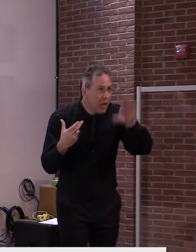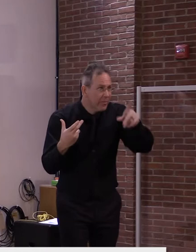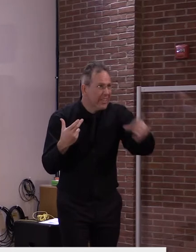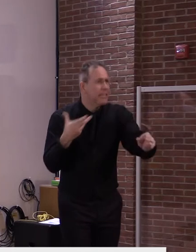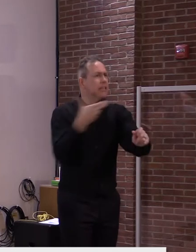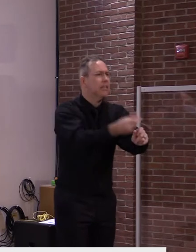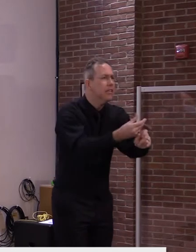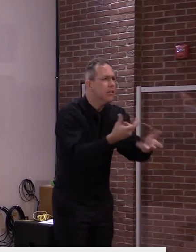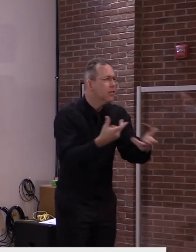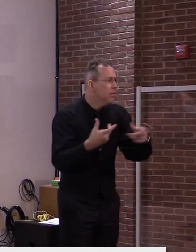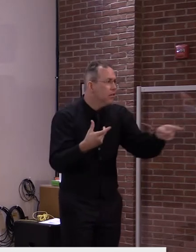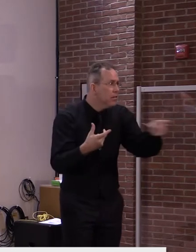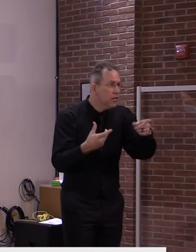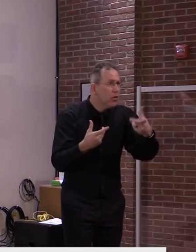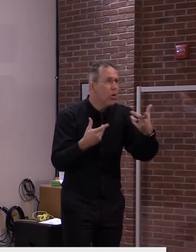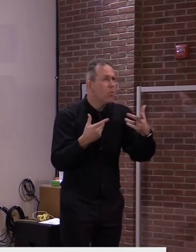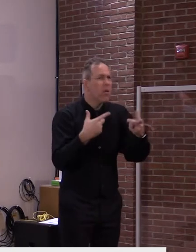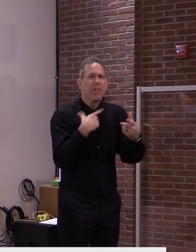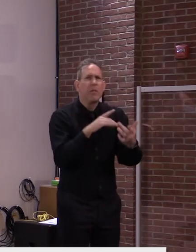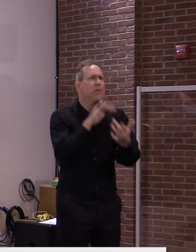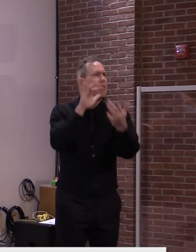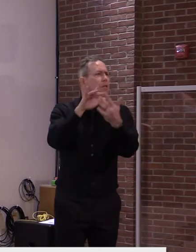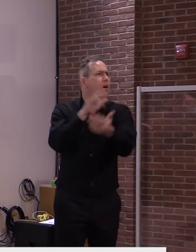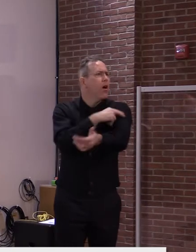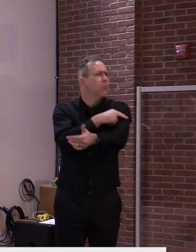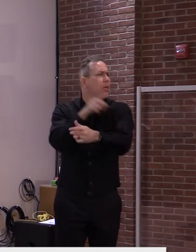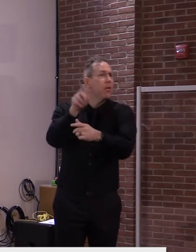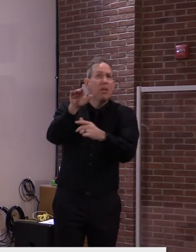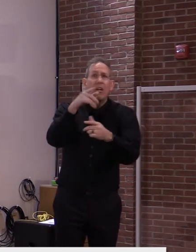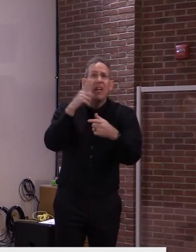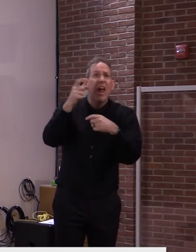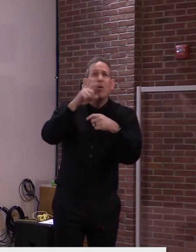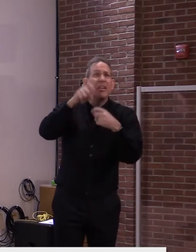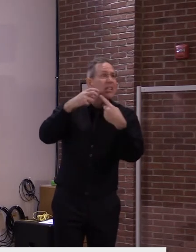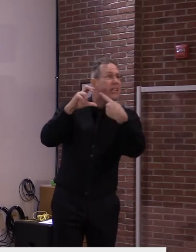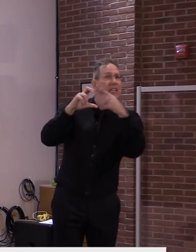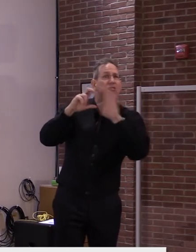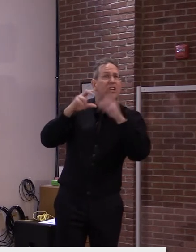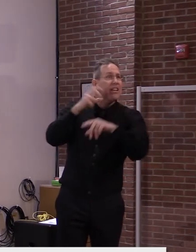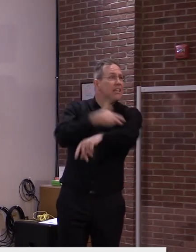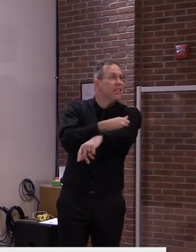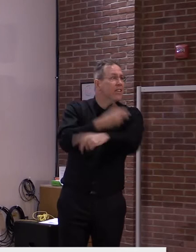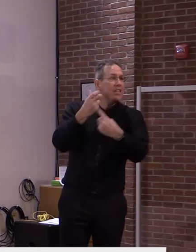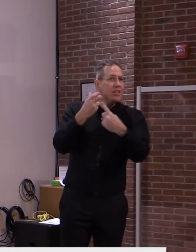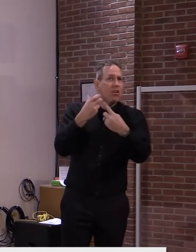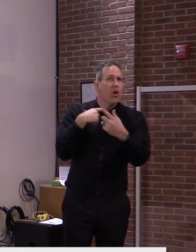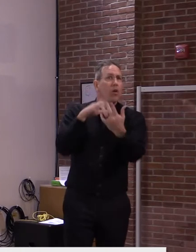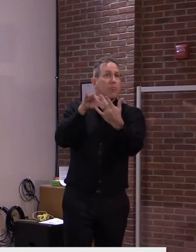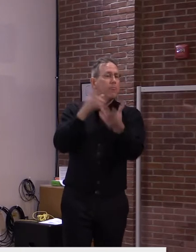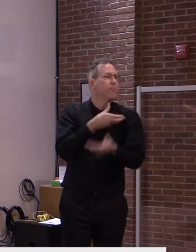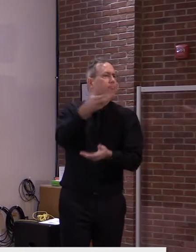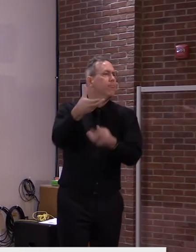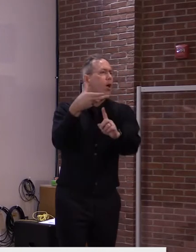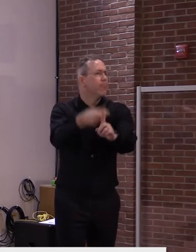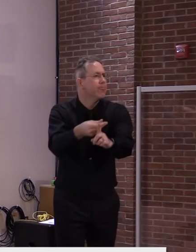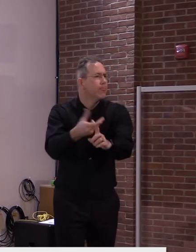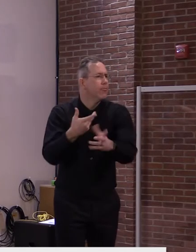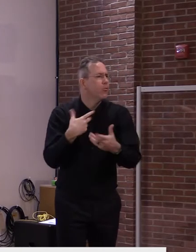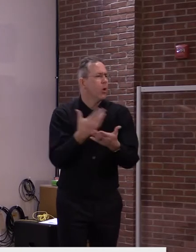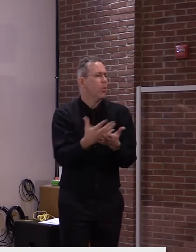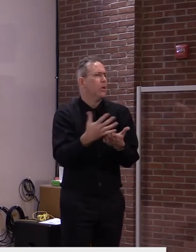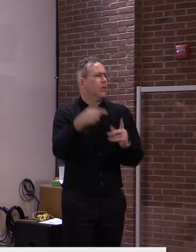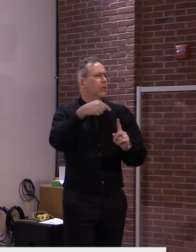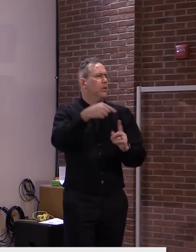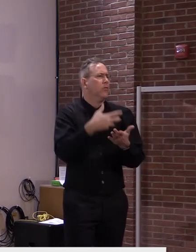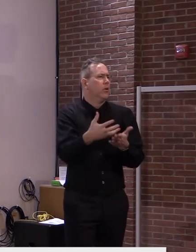hospital or a 65-year-old that's in the local hospital, use it there. At the same time,